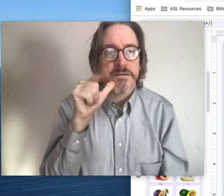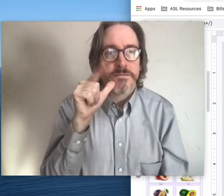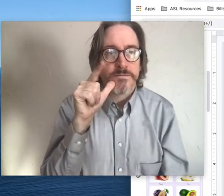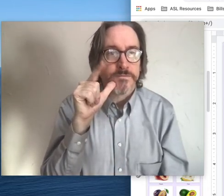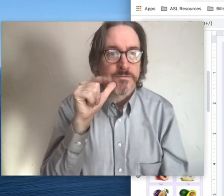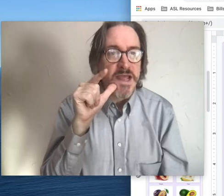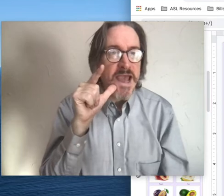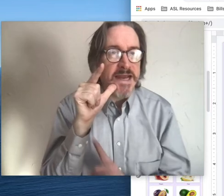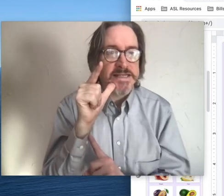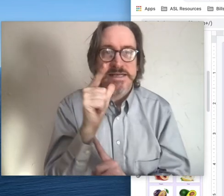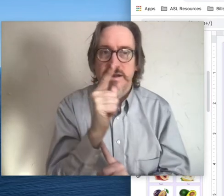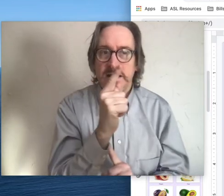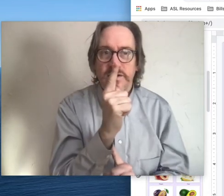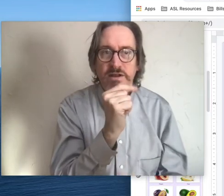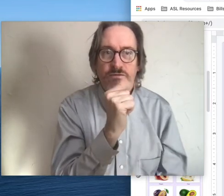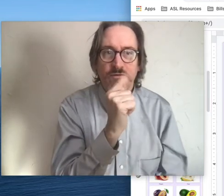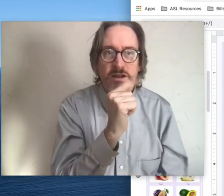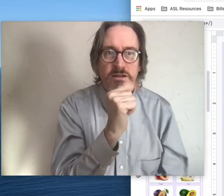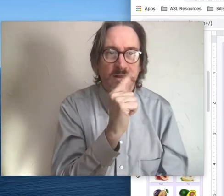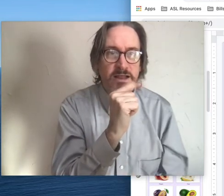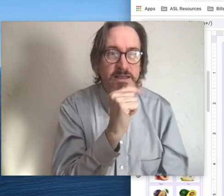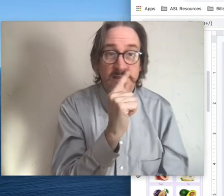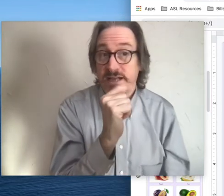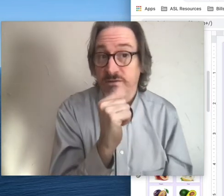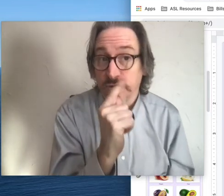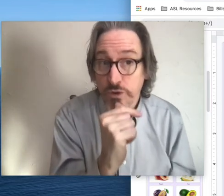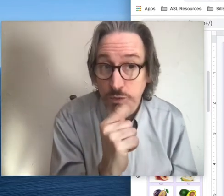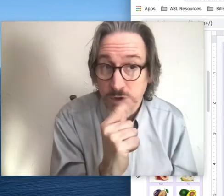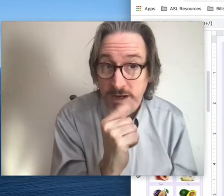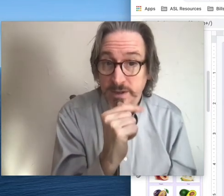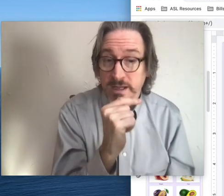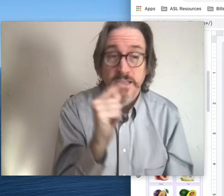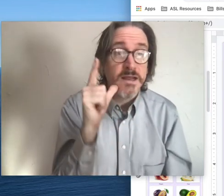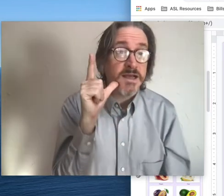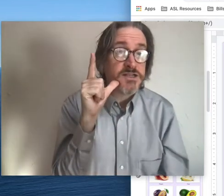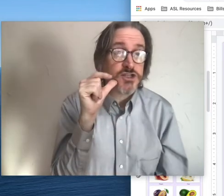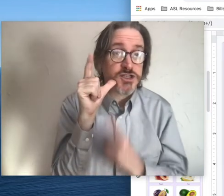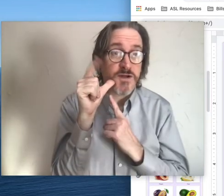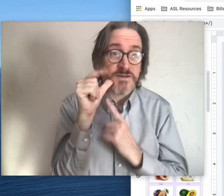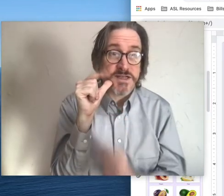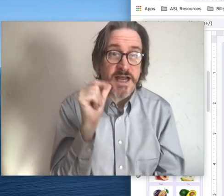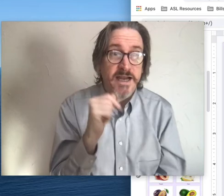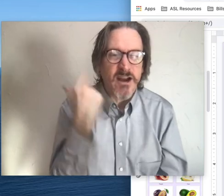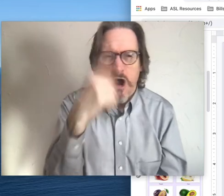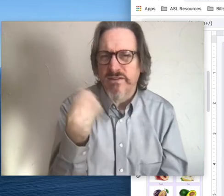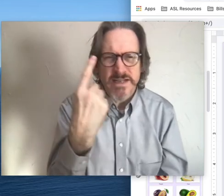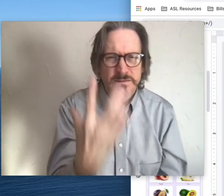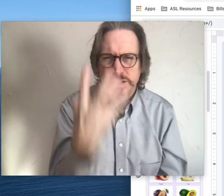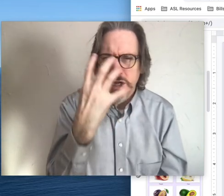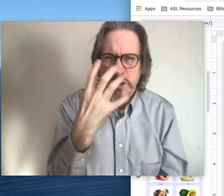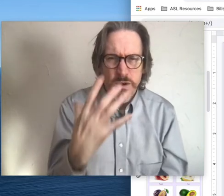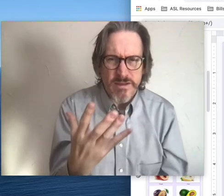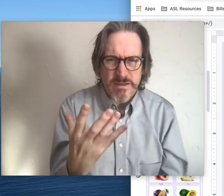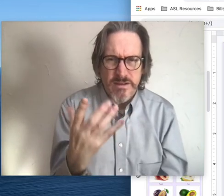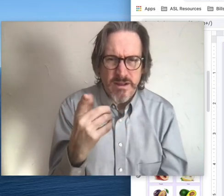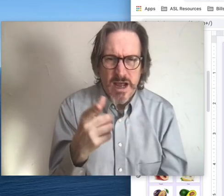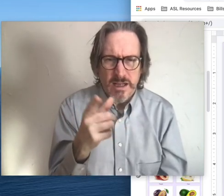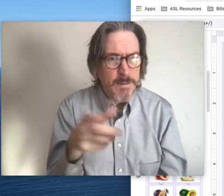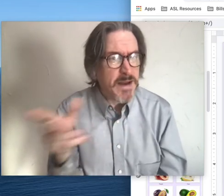lemon. And it's not in front like the sign for who can be. It's just off to the side. And oftentimes